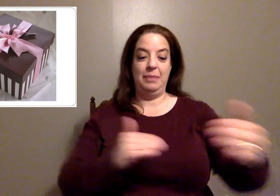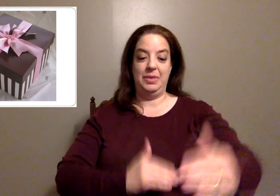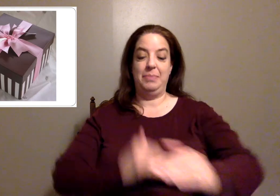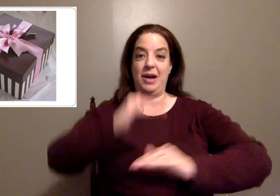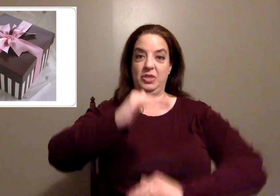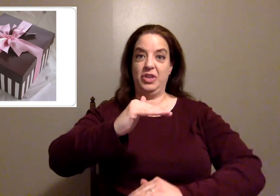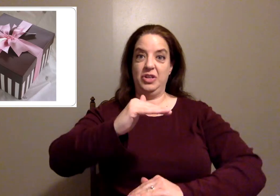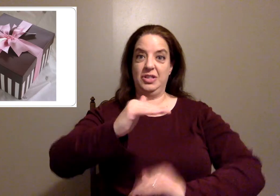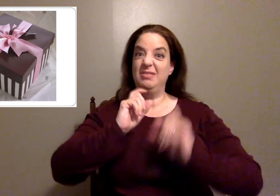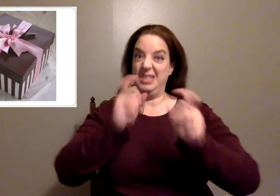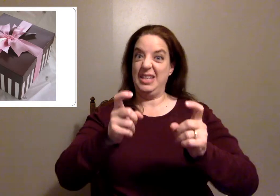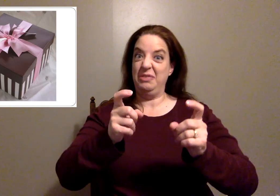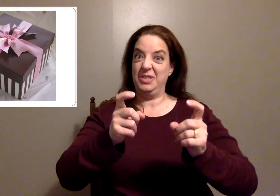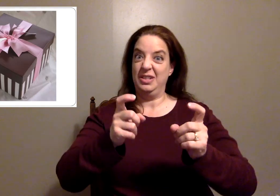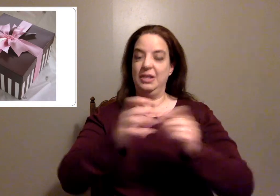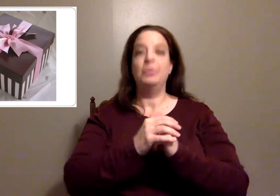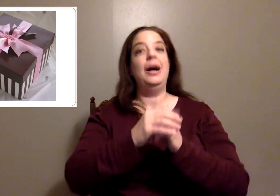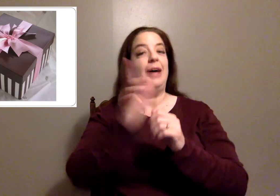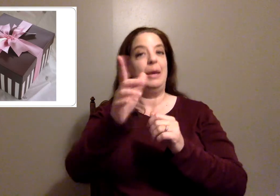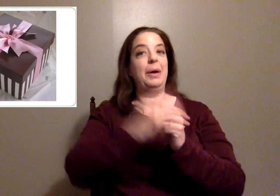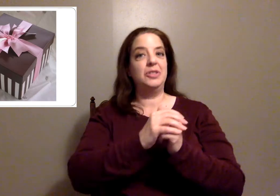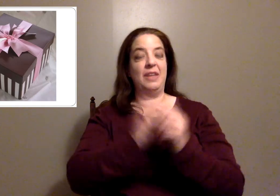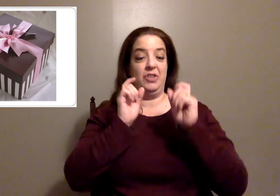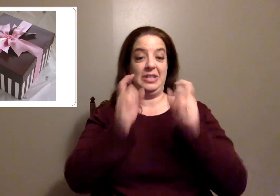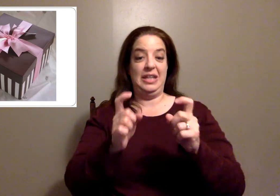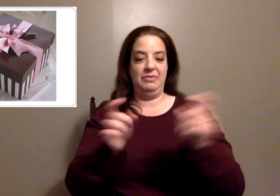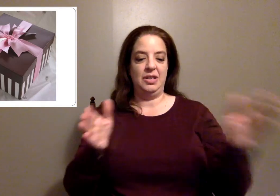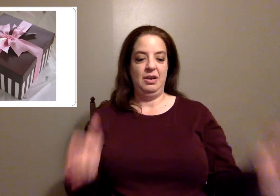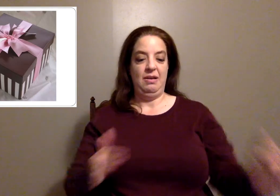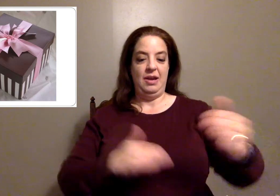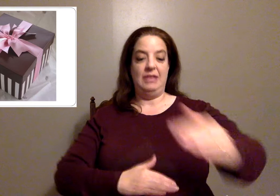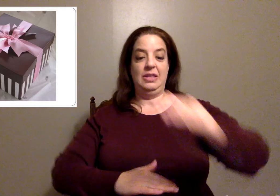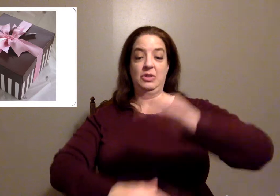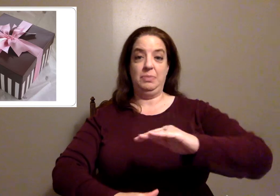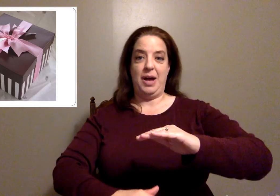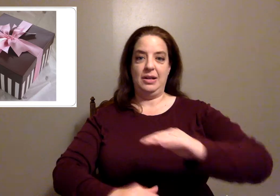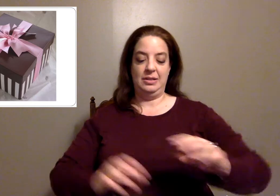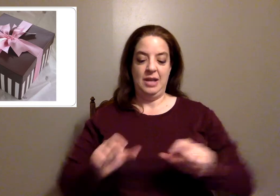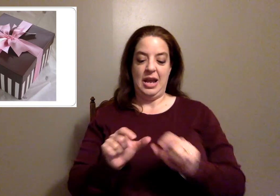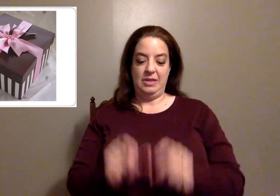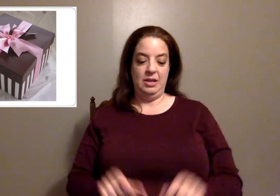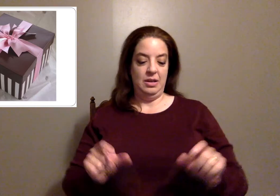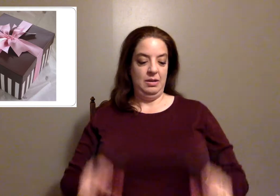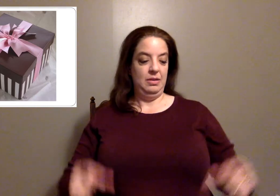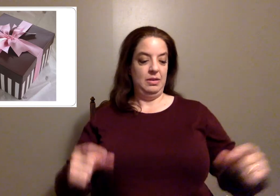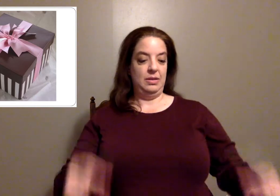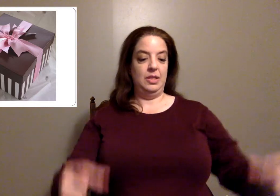the box first. It's a gift. Well, I'd probably do that first, gift. And then there's a box. And then this part